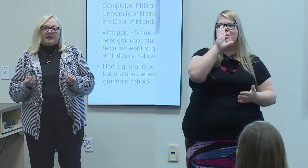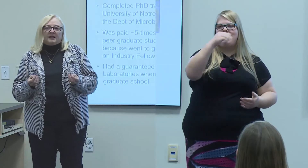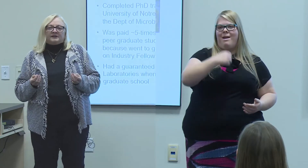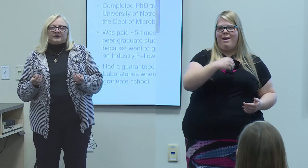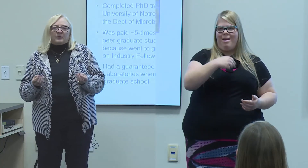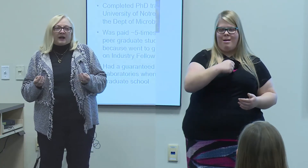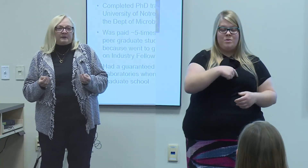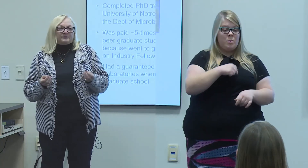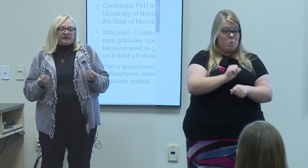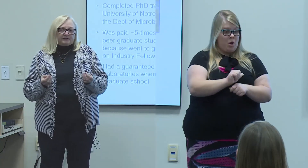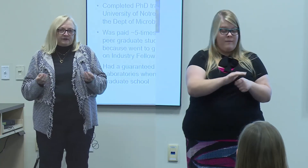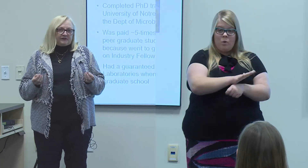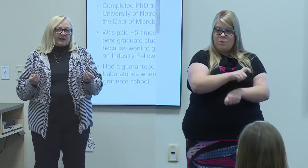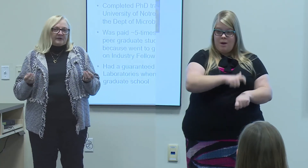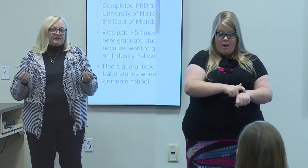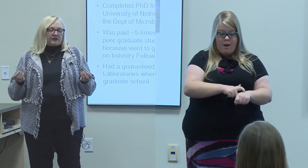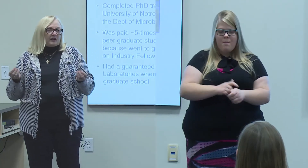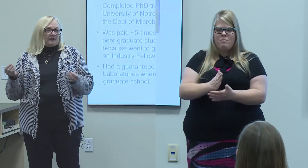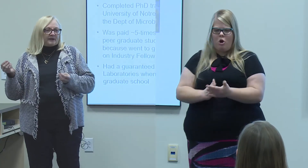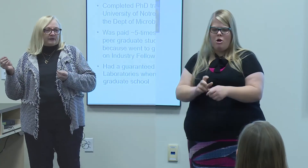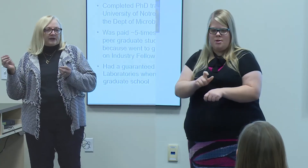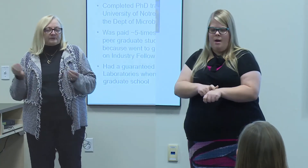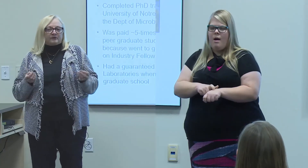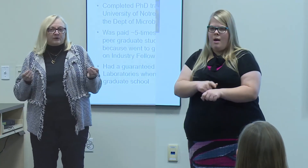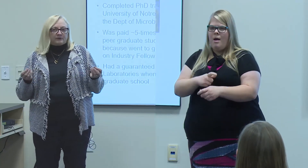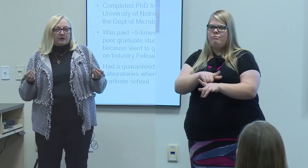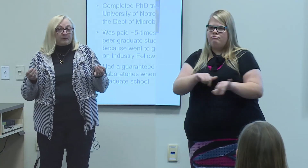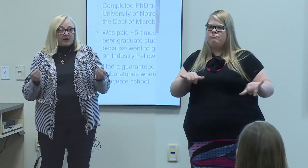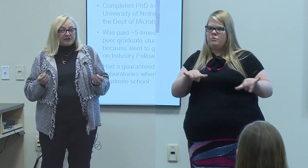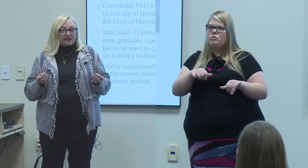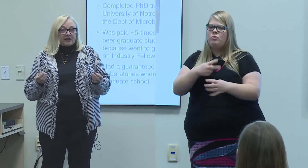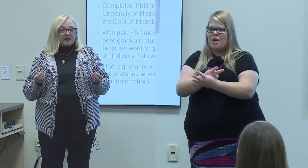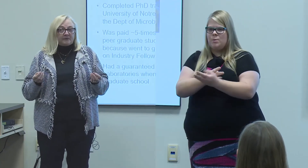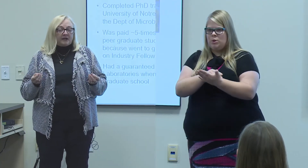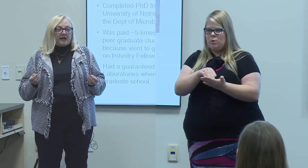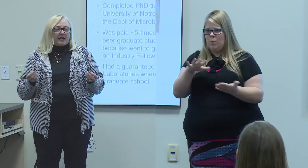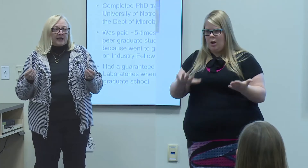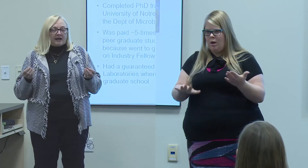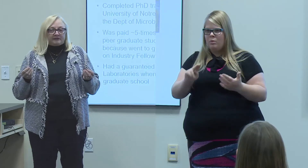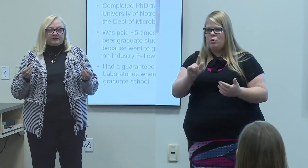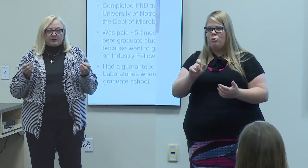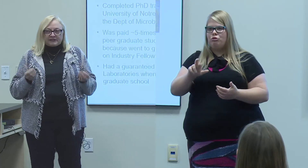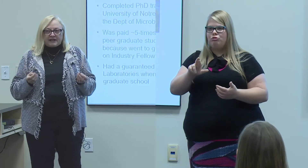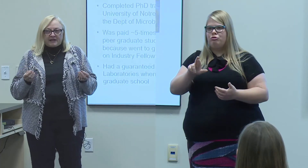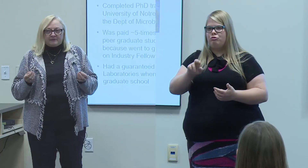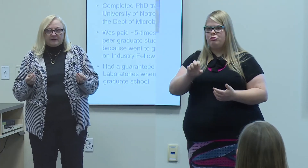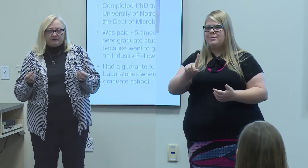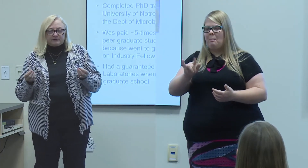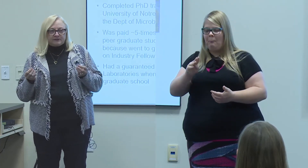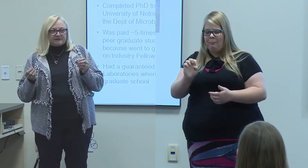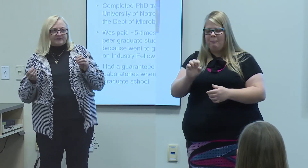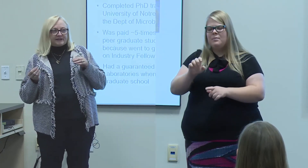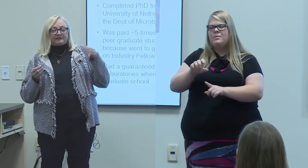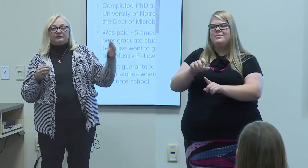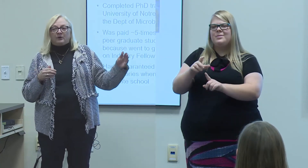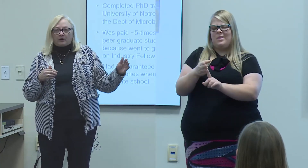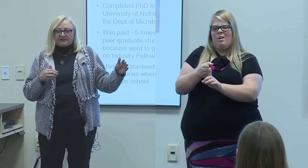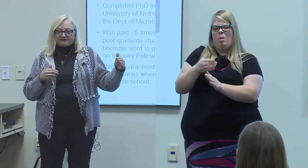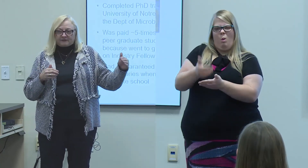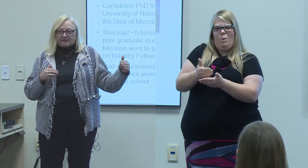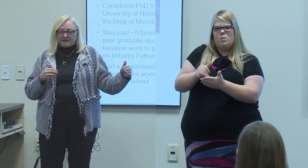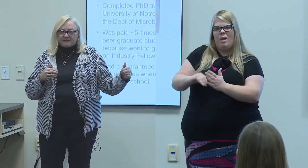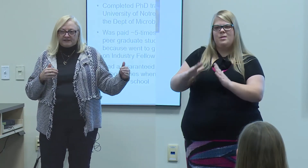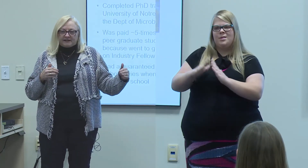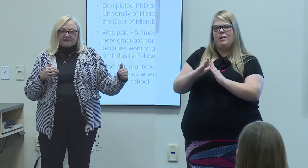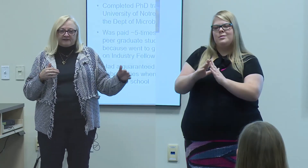program. So while I was working full-time, I took all my graduate coursework part-time at Notre Dame, which was next door